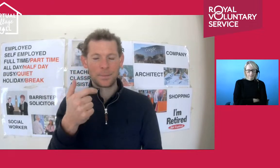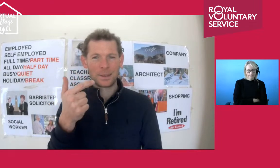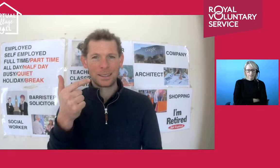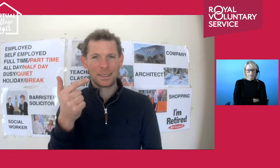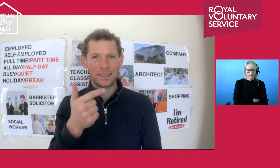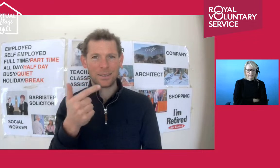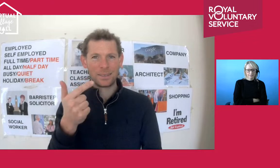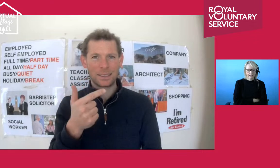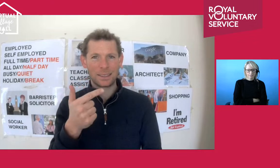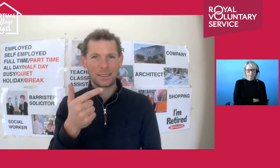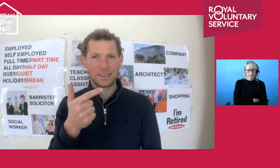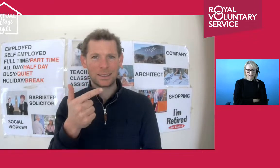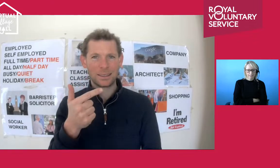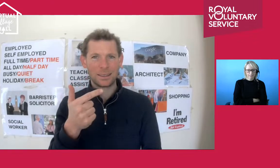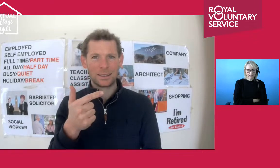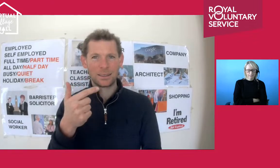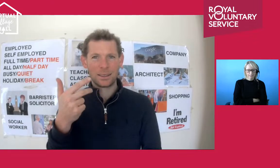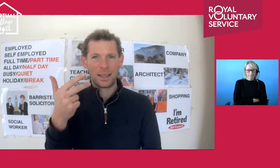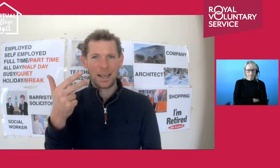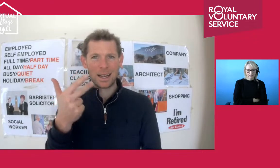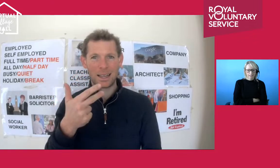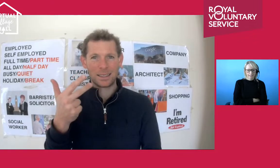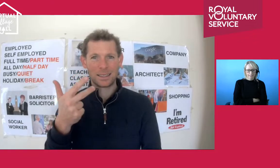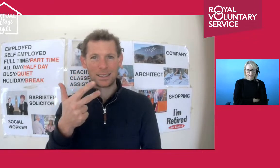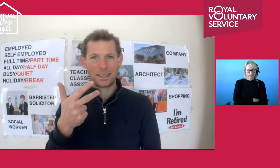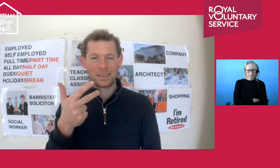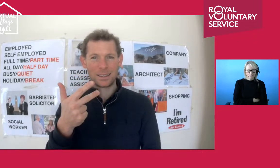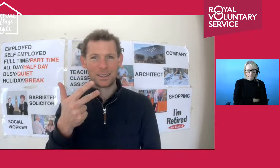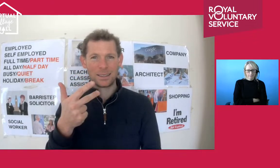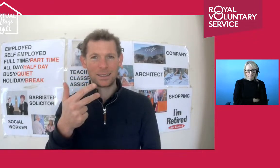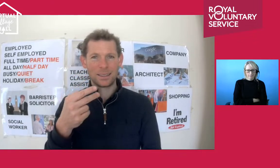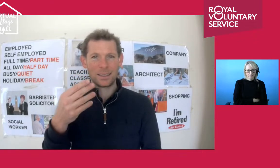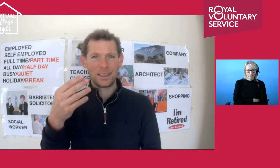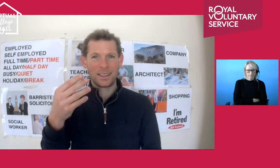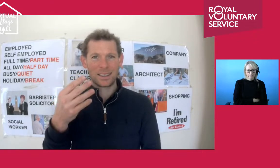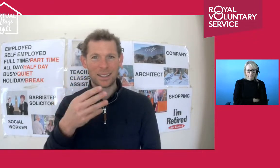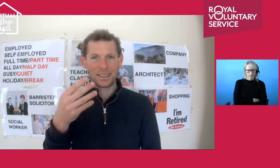16, 17, 18,